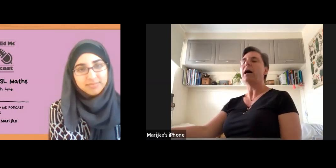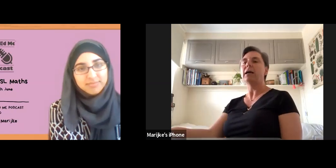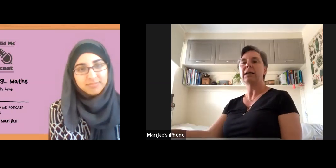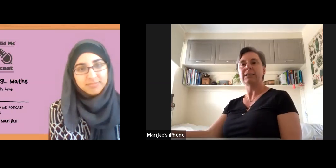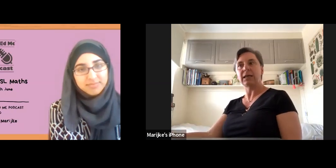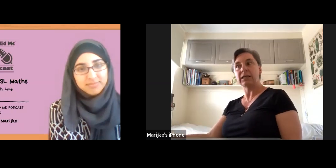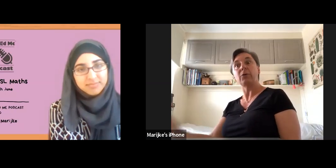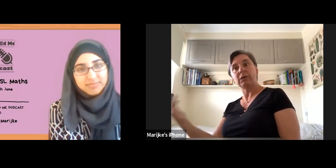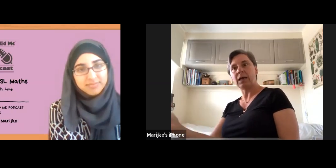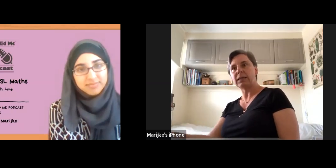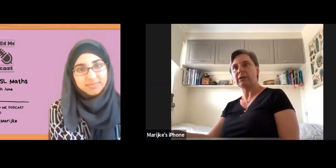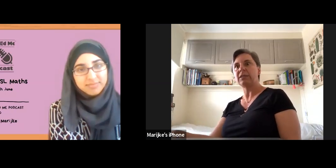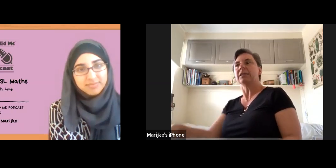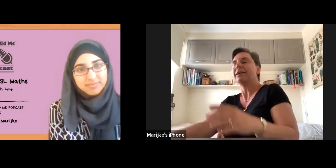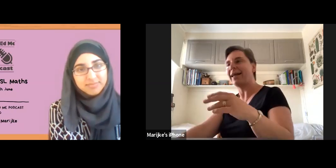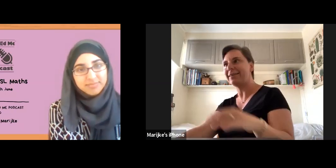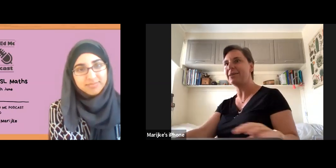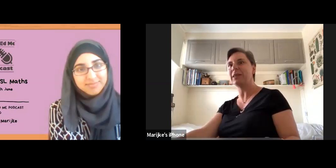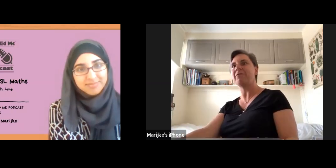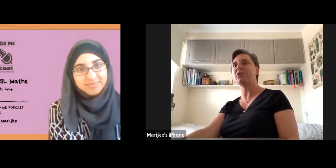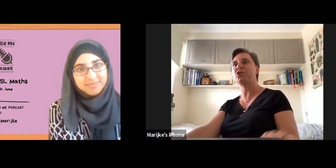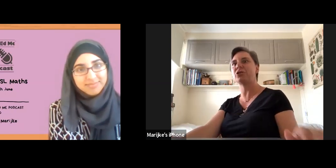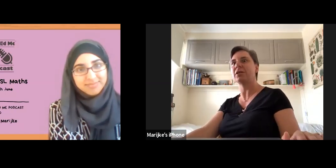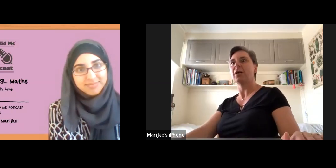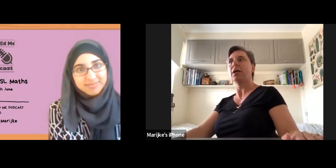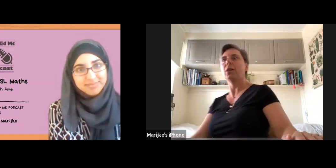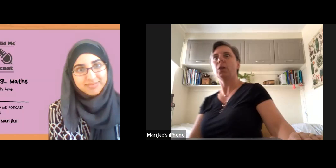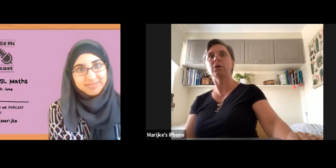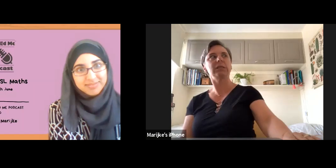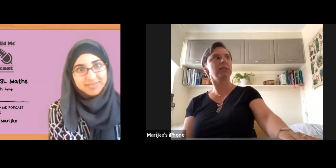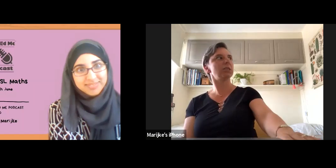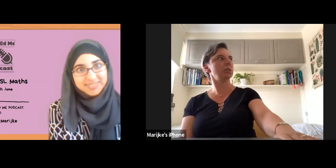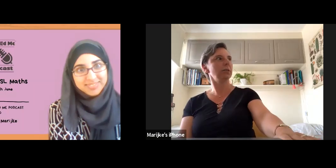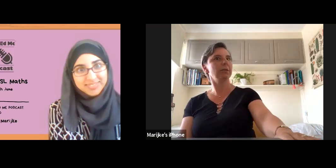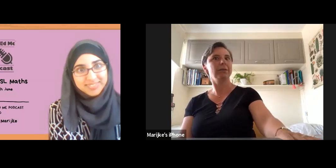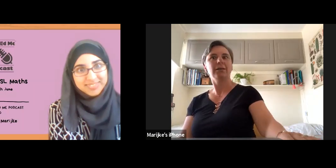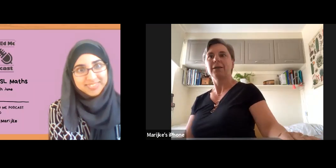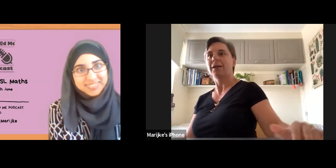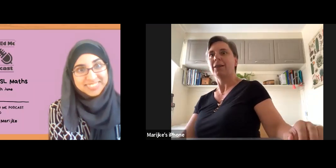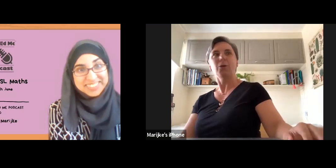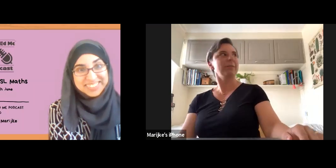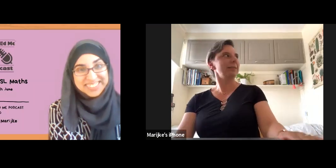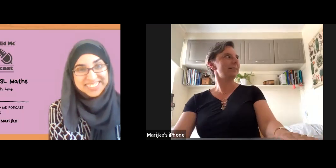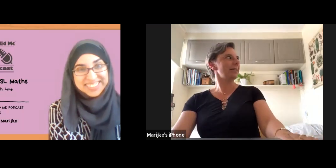I signed I'm going in my sign language. And the year 11s just looked at each other, looked at the